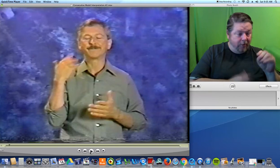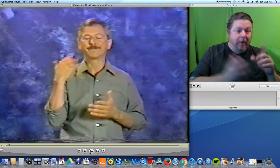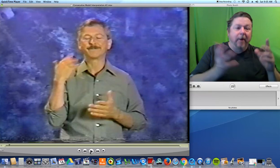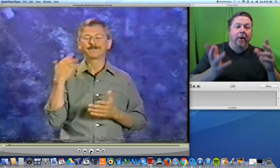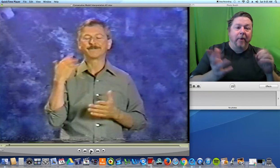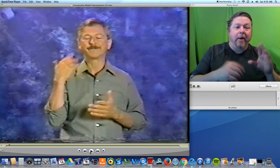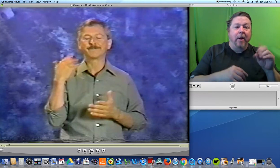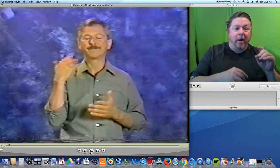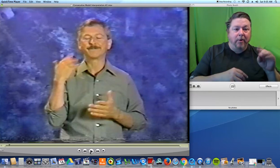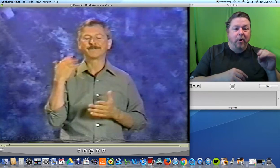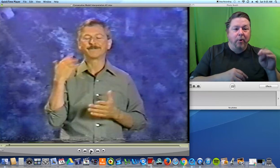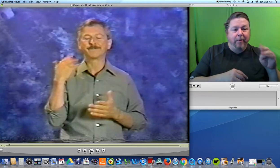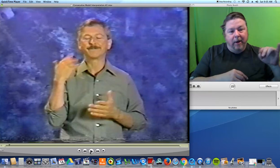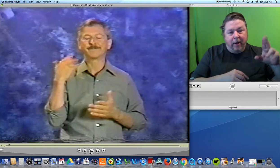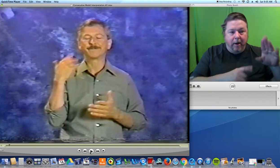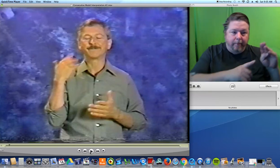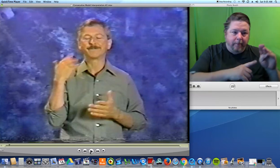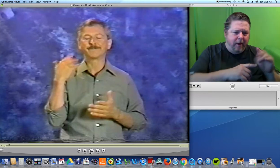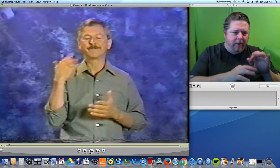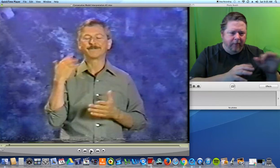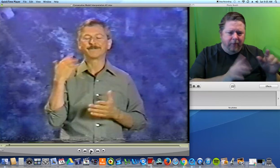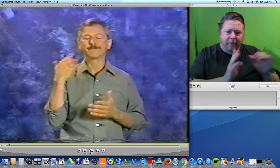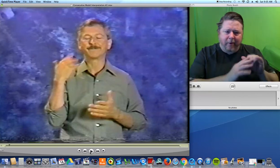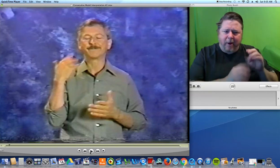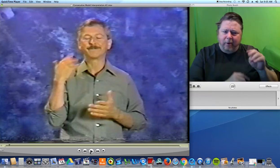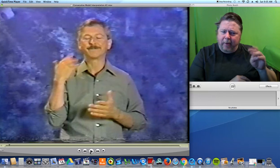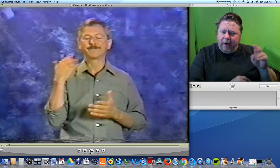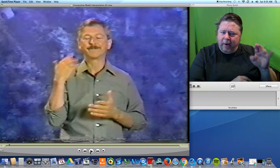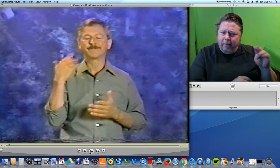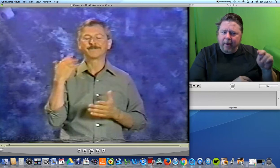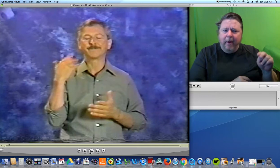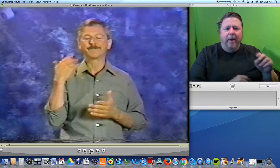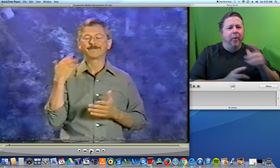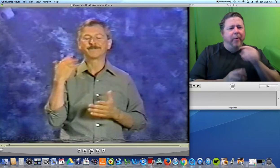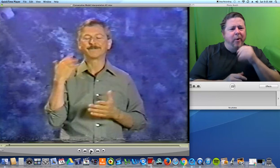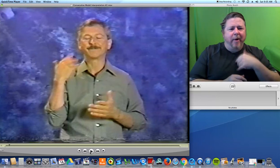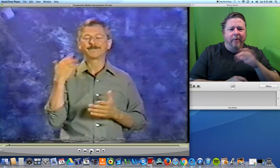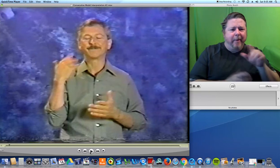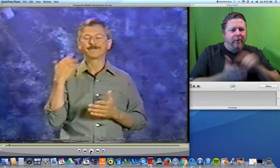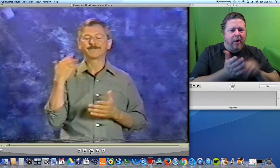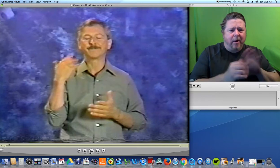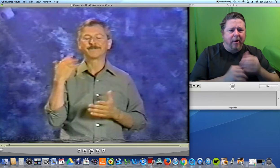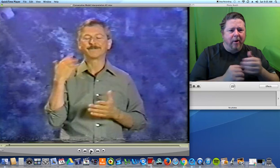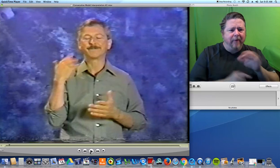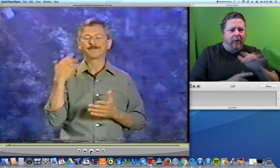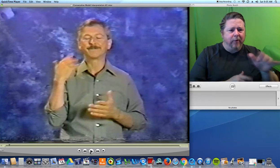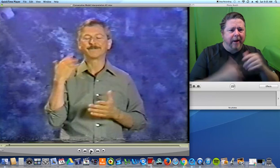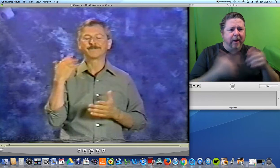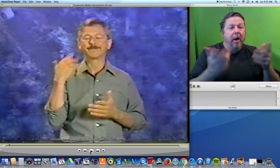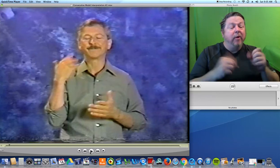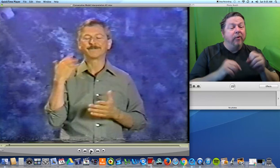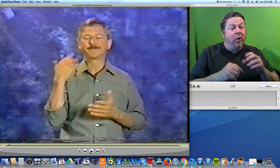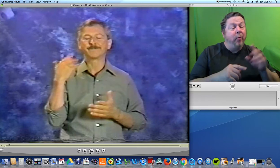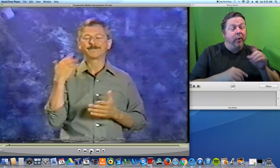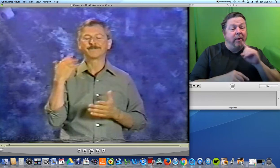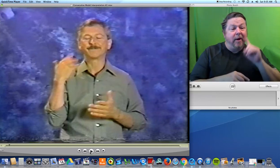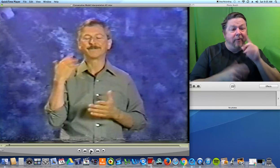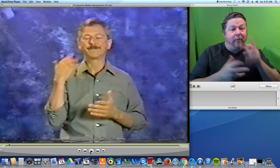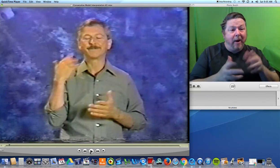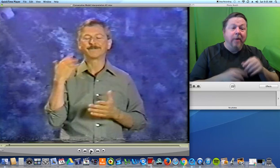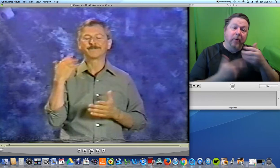condo. Okay, condominium, however you spell condominium. We don't have spell check on our finger spelling. So we